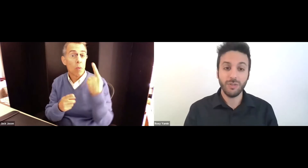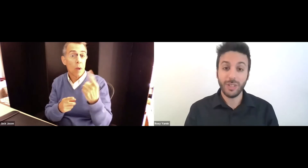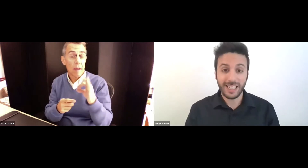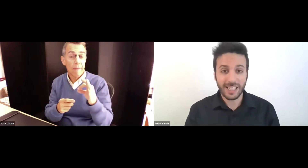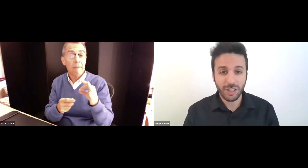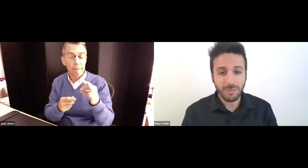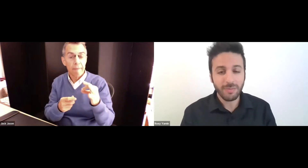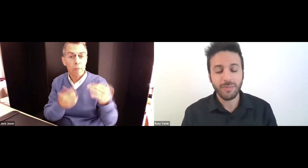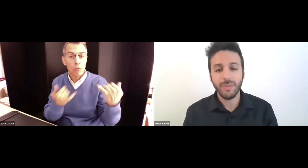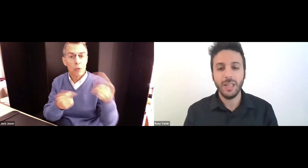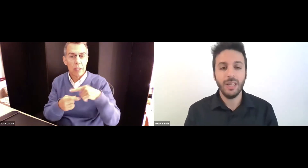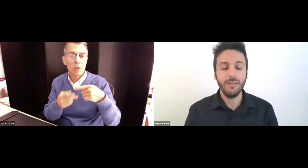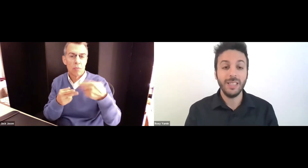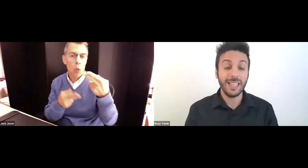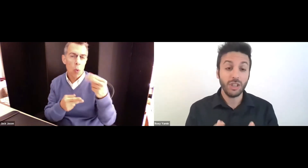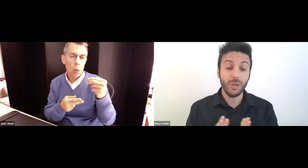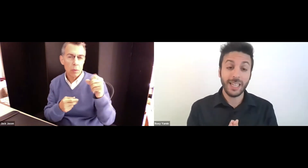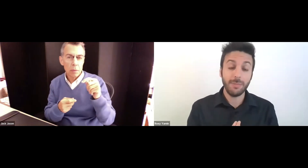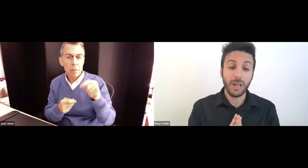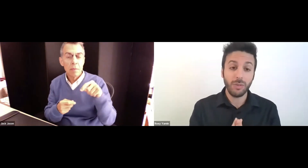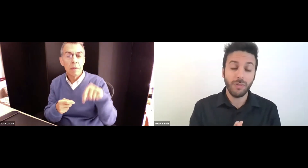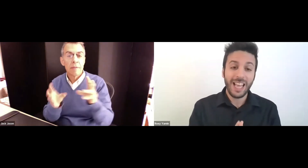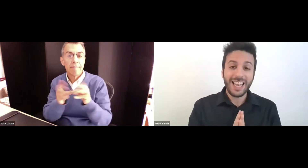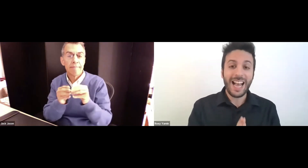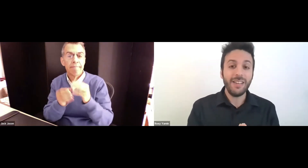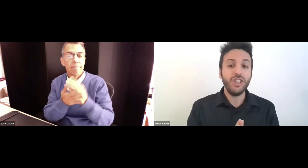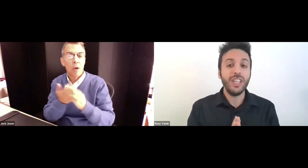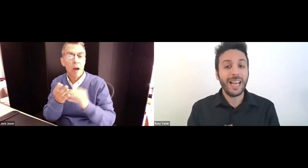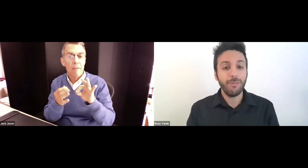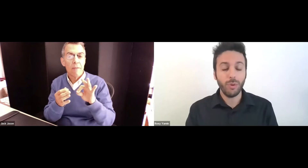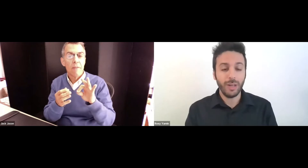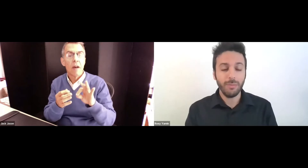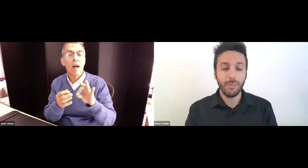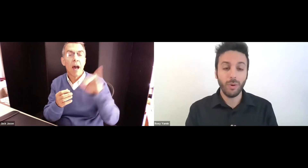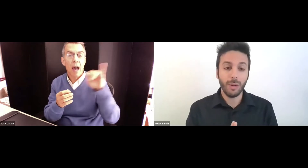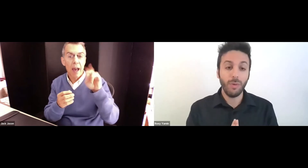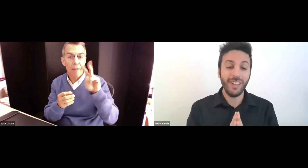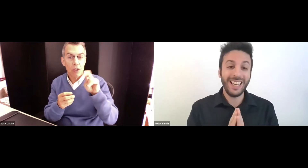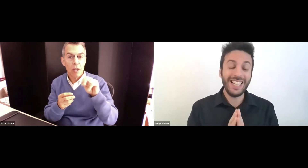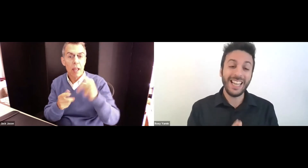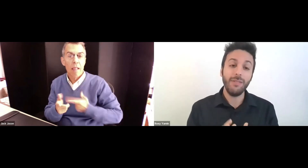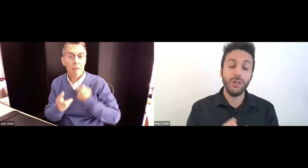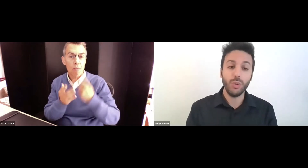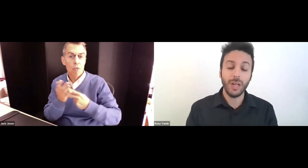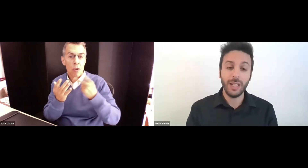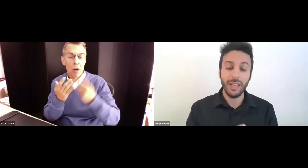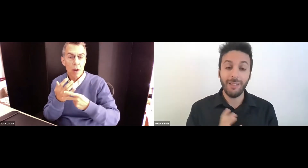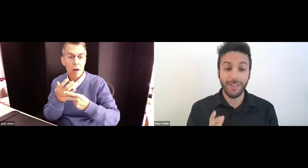today's session. The session today is part of the iVision Live program, a program of daily virtual events